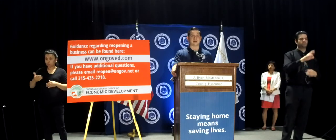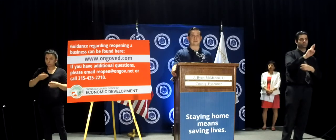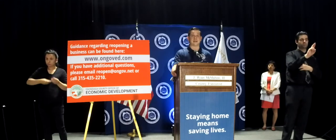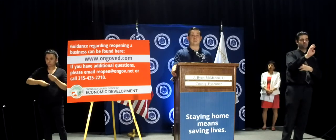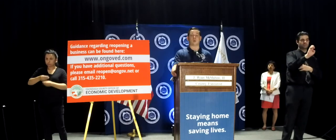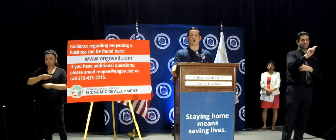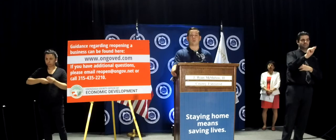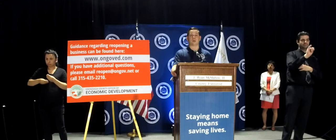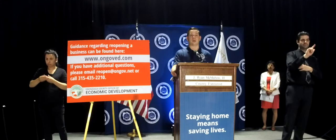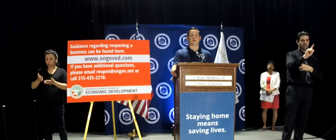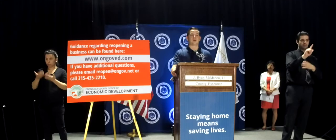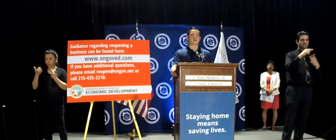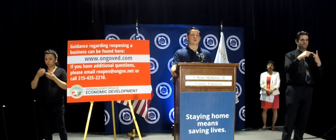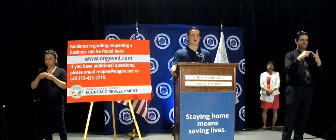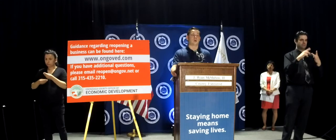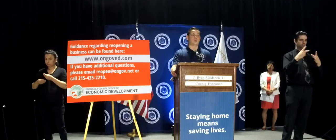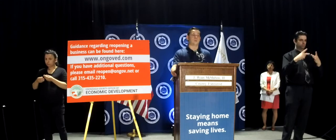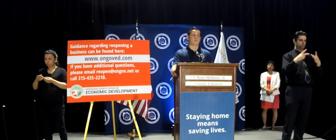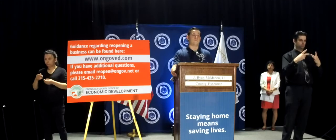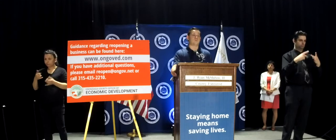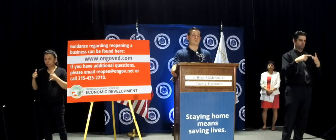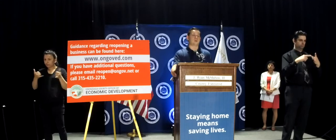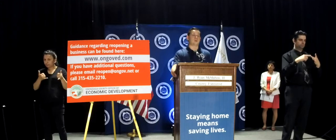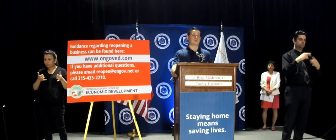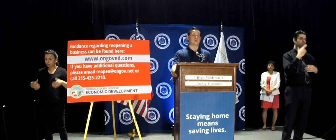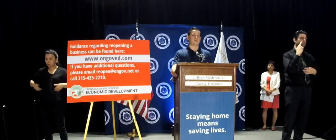restaurants and the entertainment won't be. So